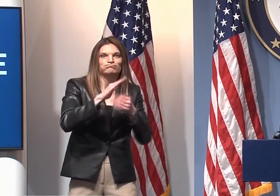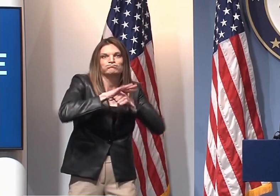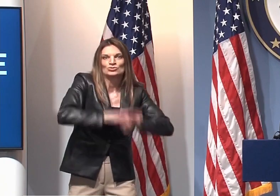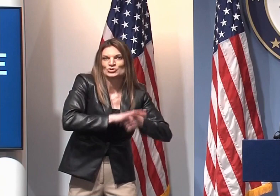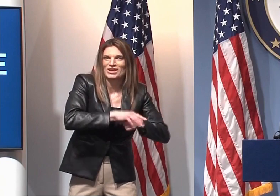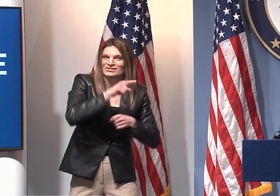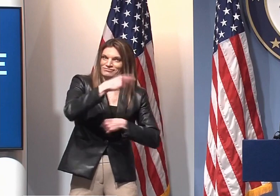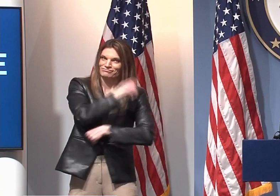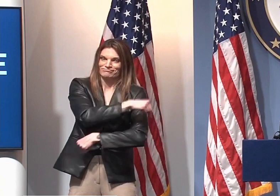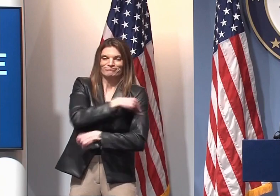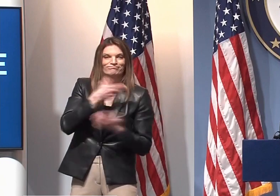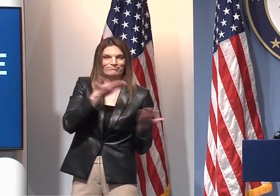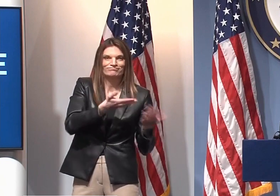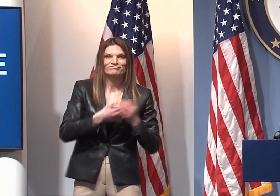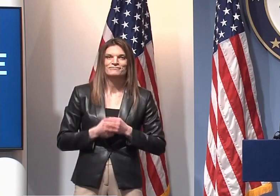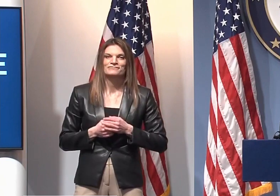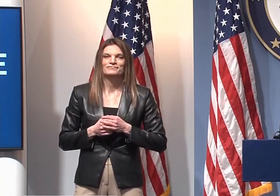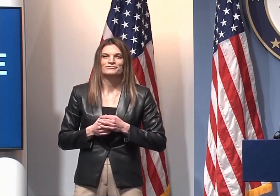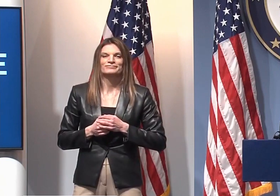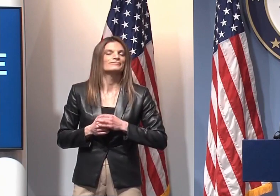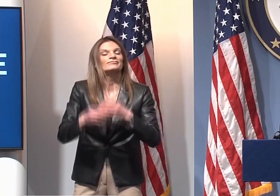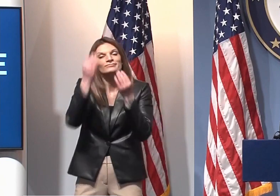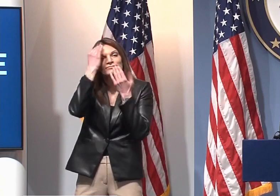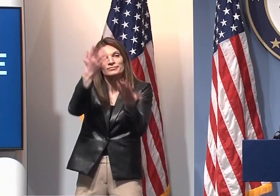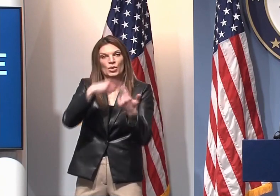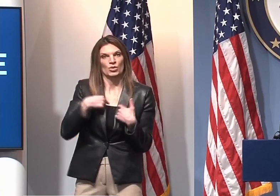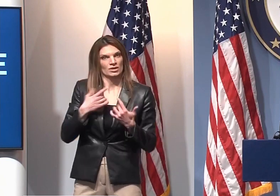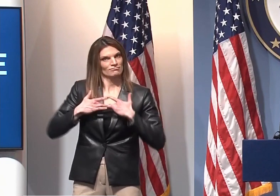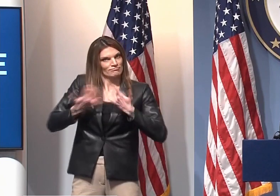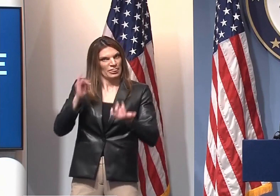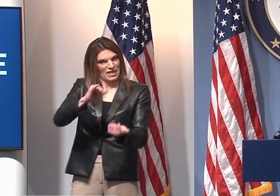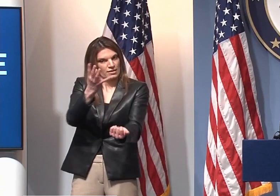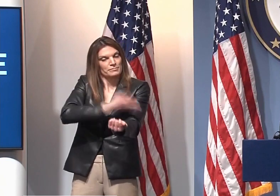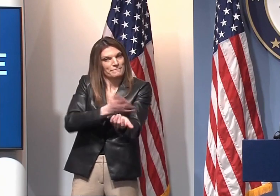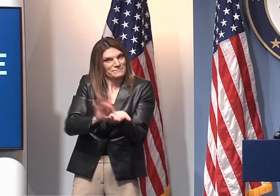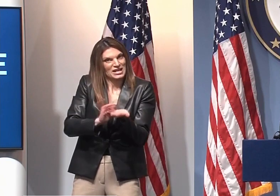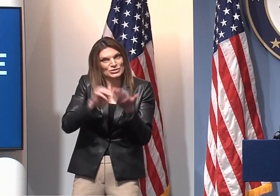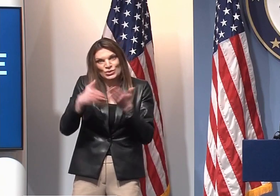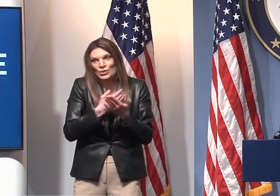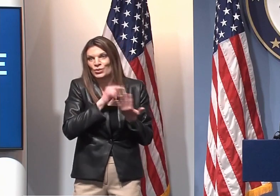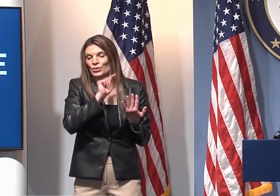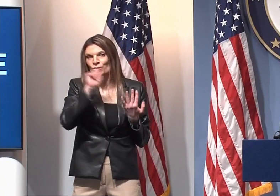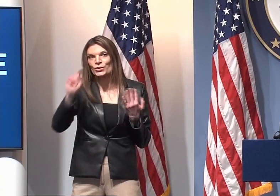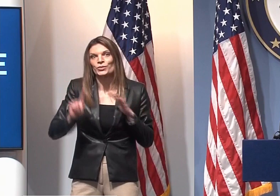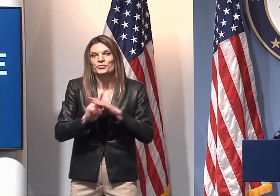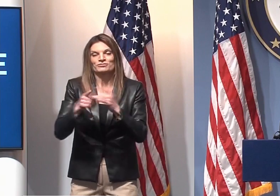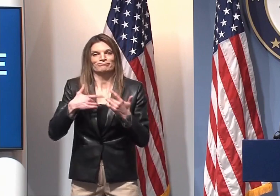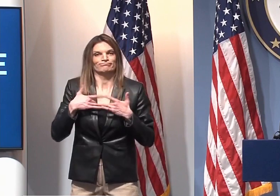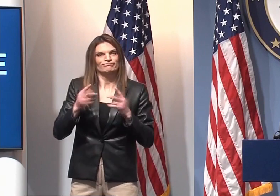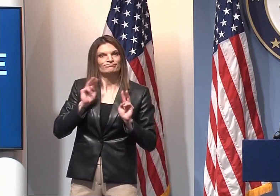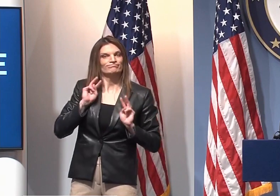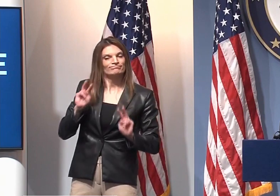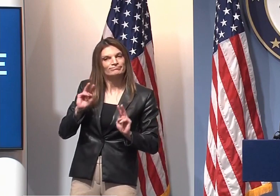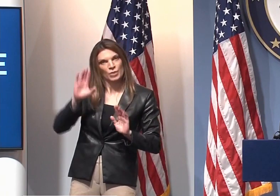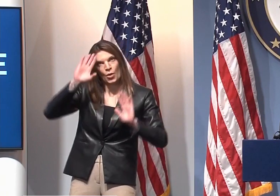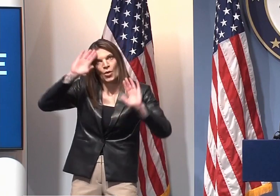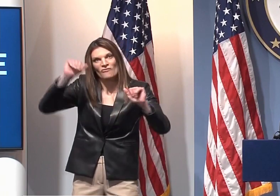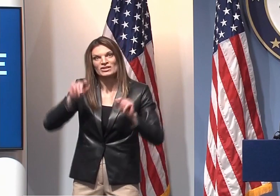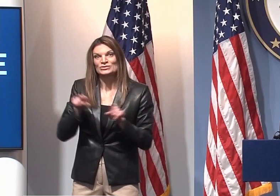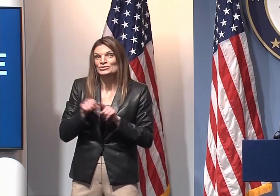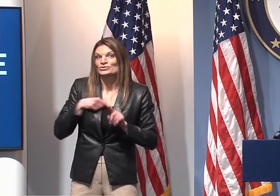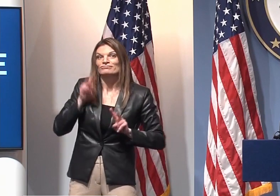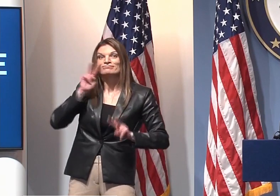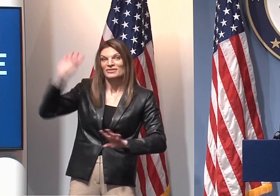We are eager to continue leading this effort and are working closely with our partners in the state and in the federal government